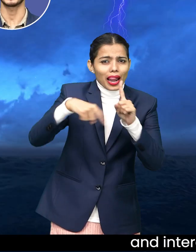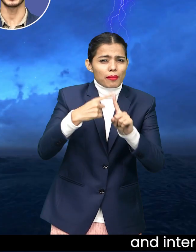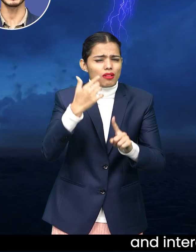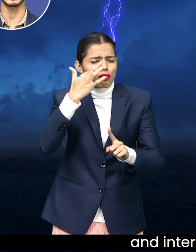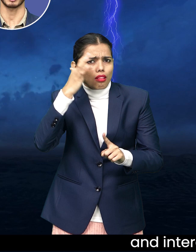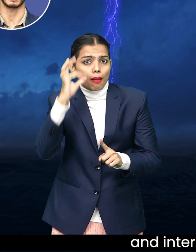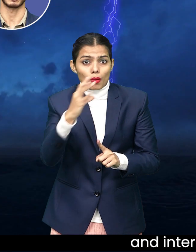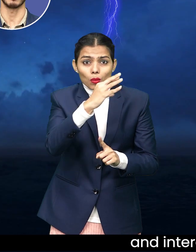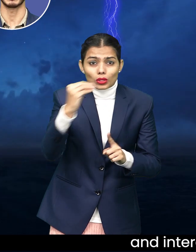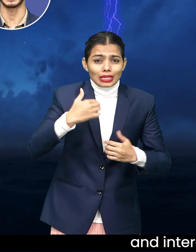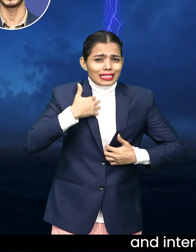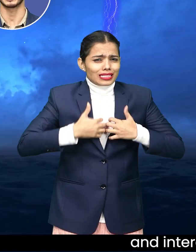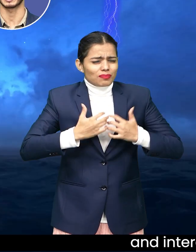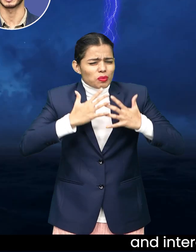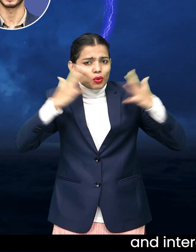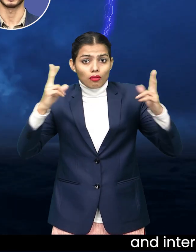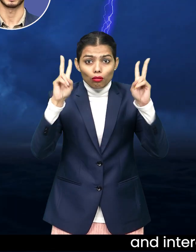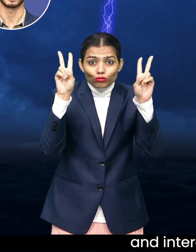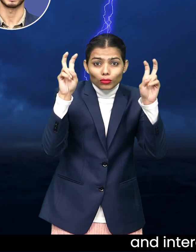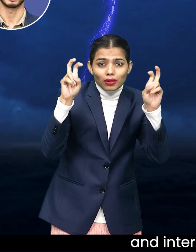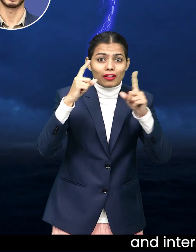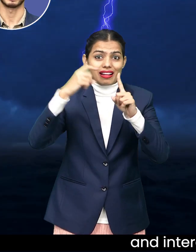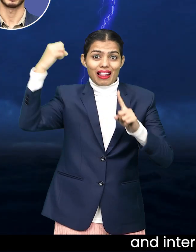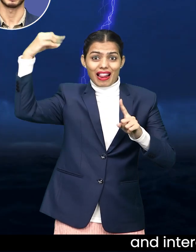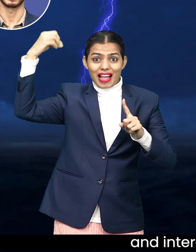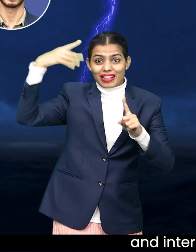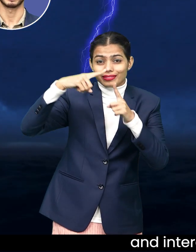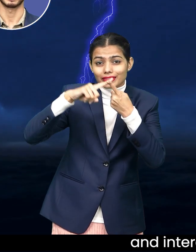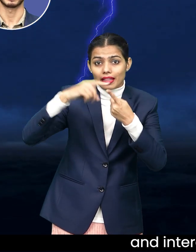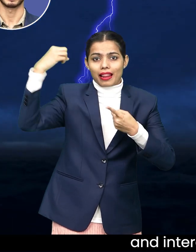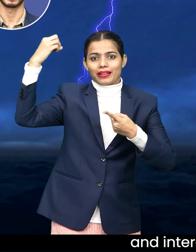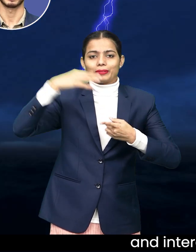and interesting topic of electricity.